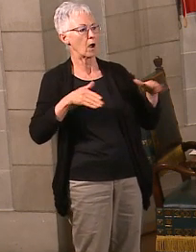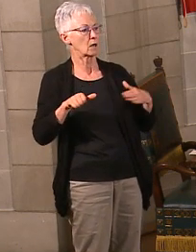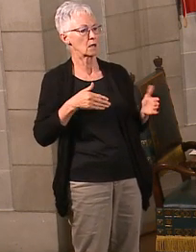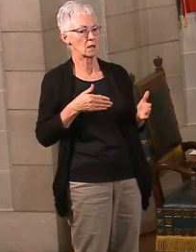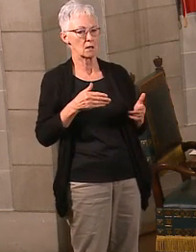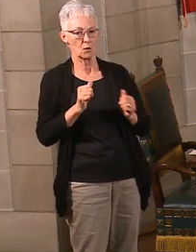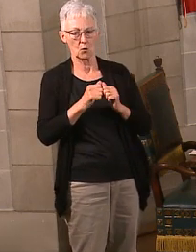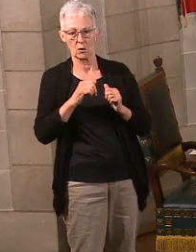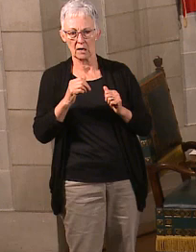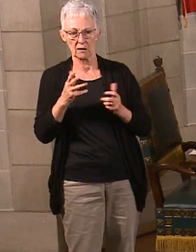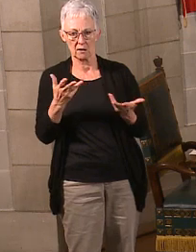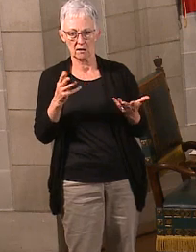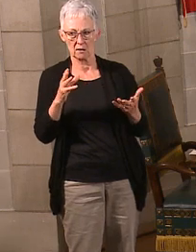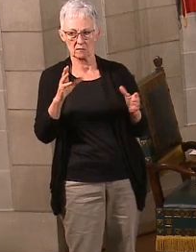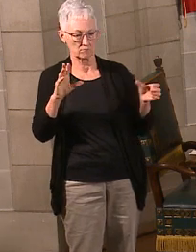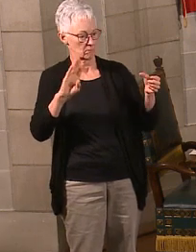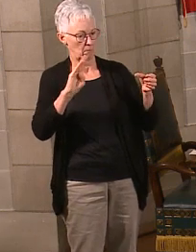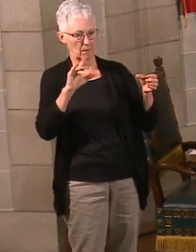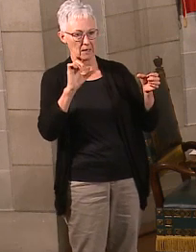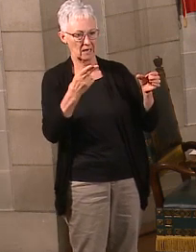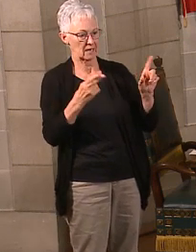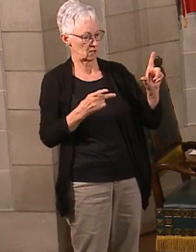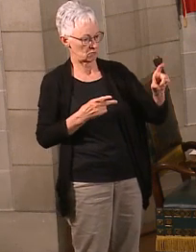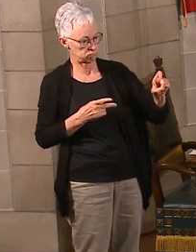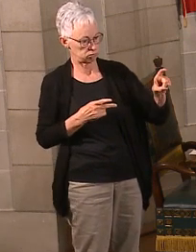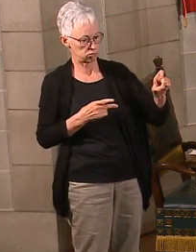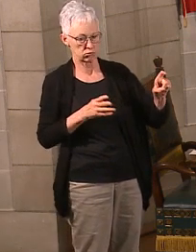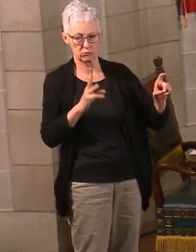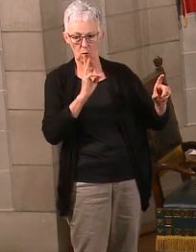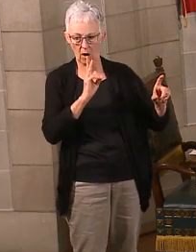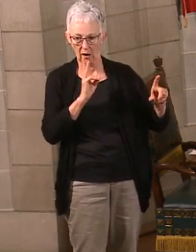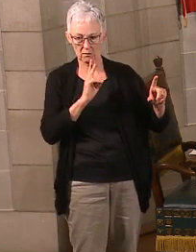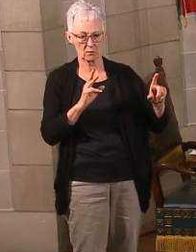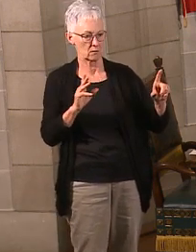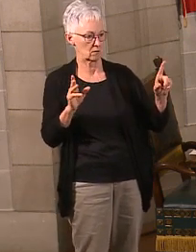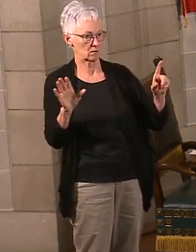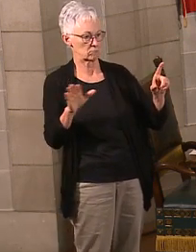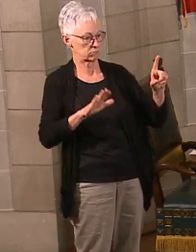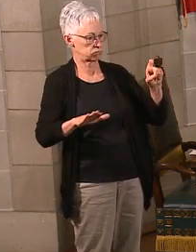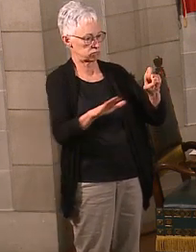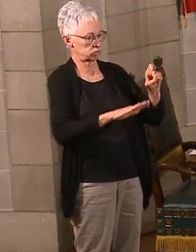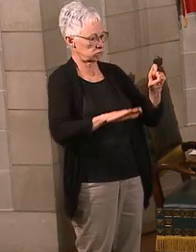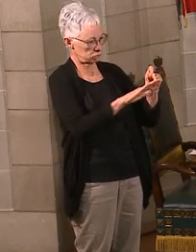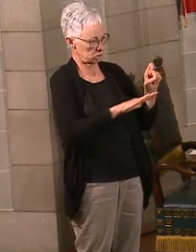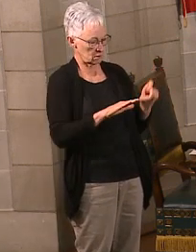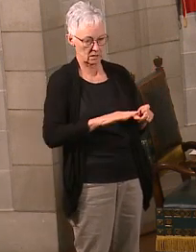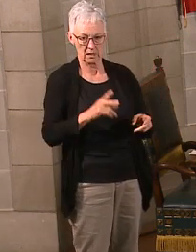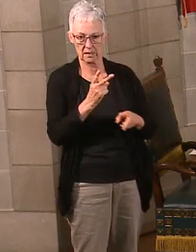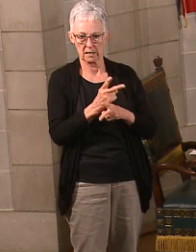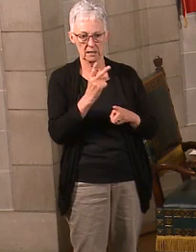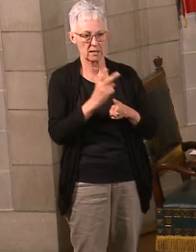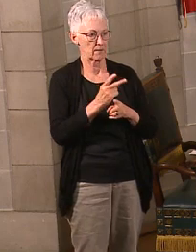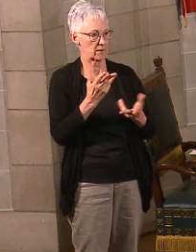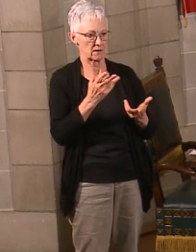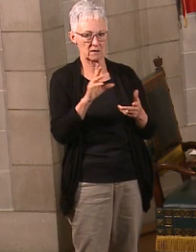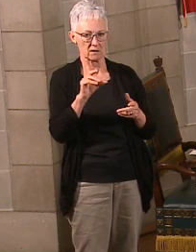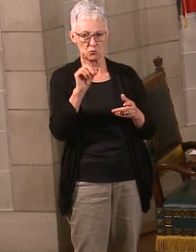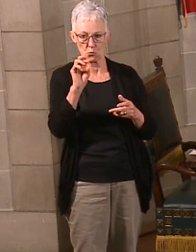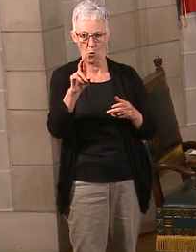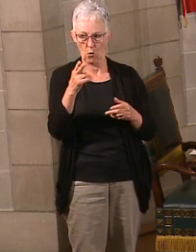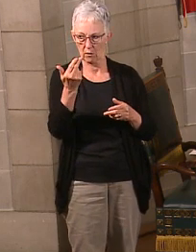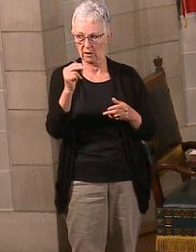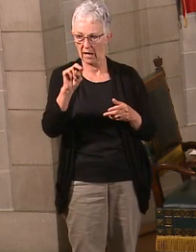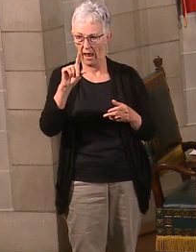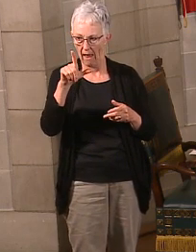cloths, washing flat surfaces, doorknobs, rails, nonstop. So it's all